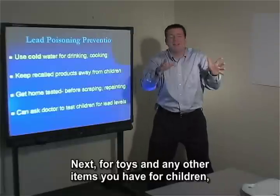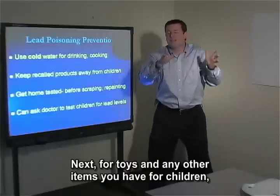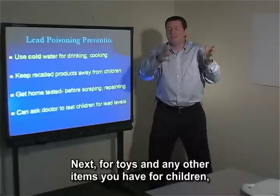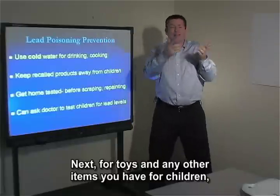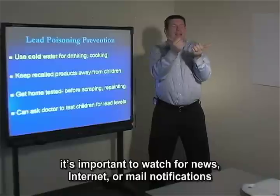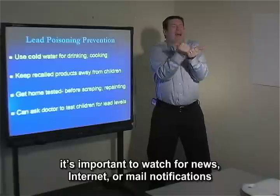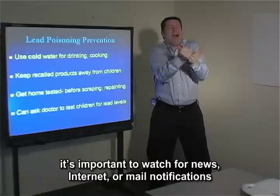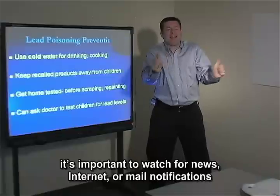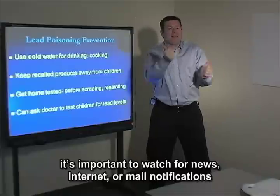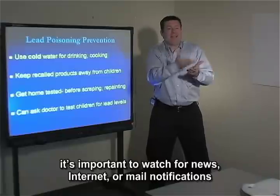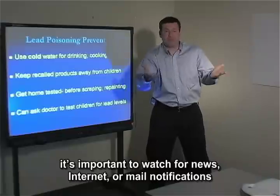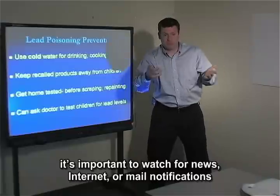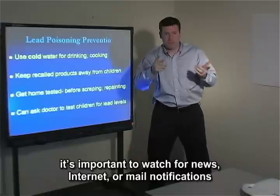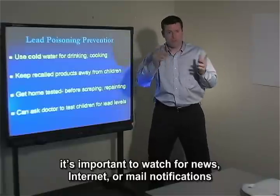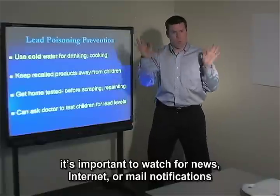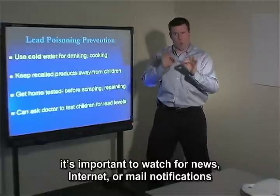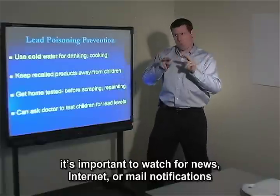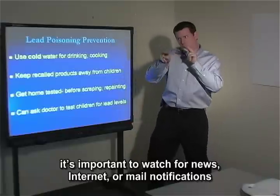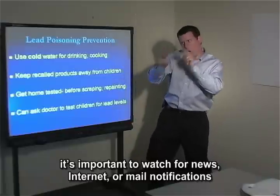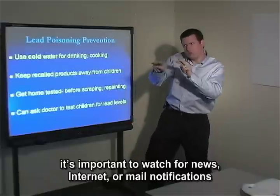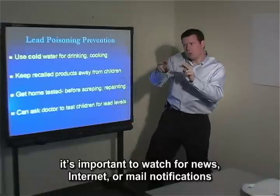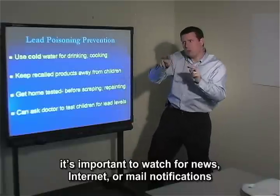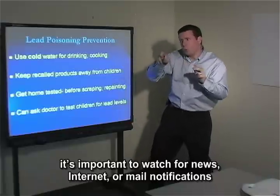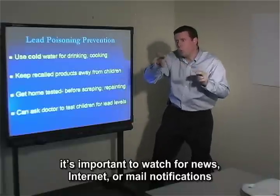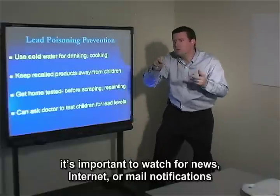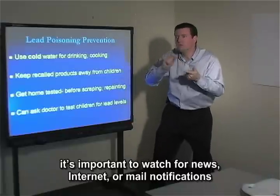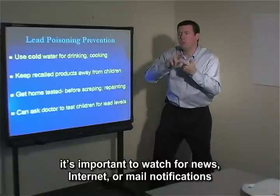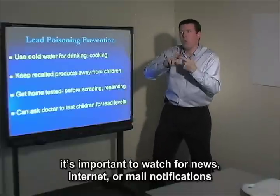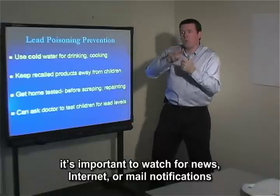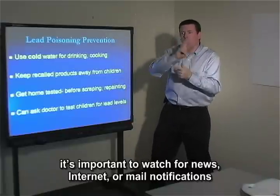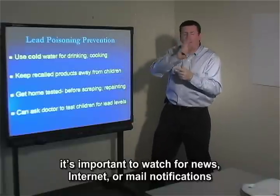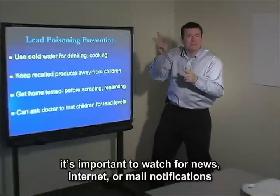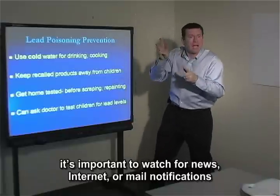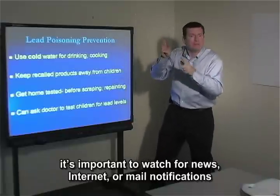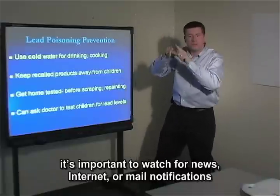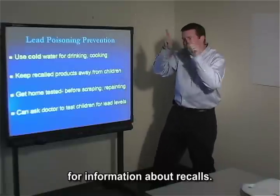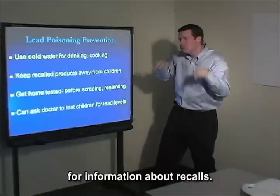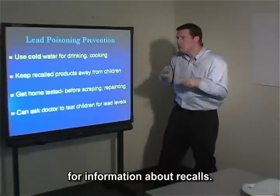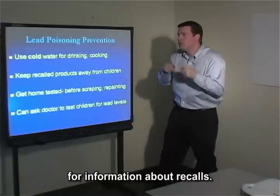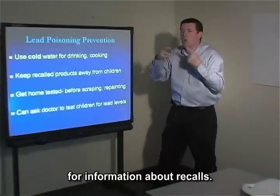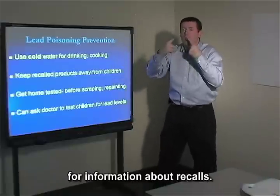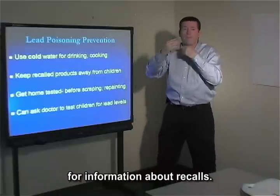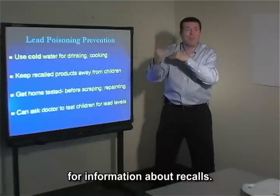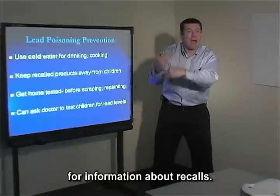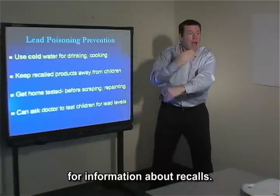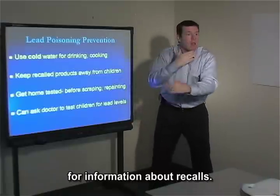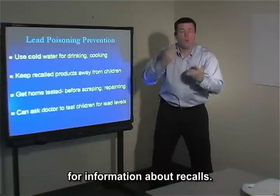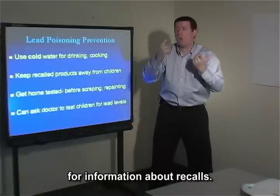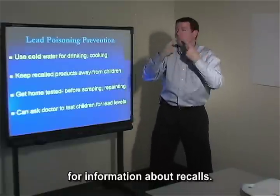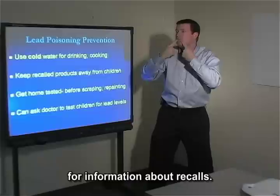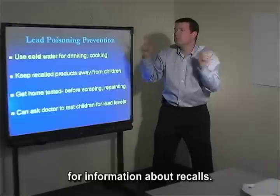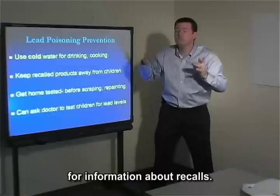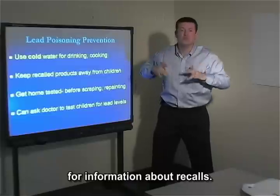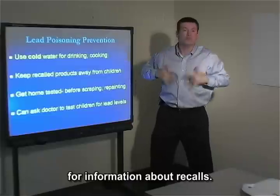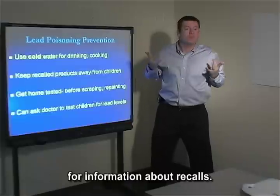it's important to watch for news, internet, or mail notifications for information about recalls. These